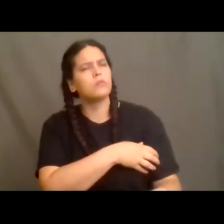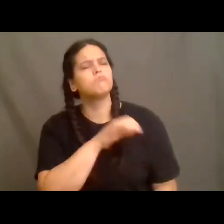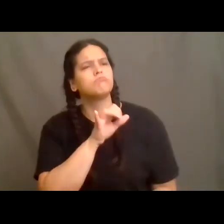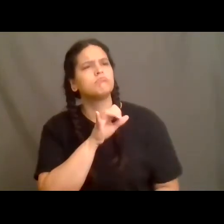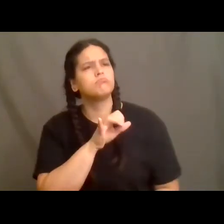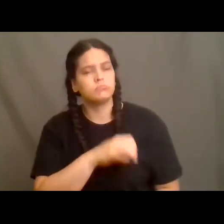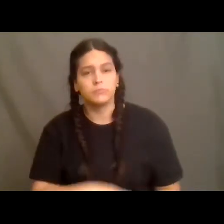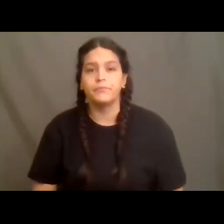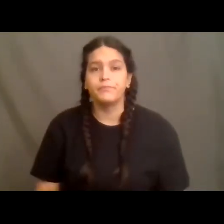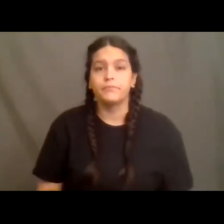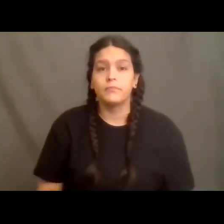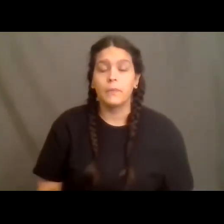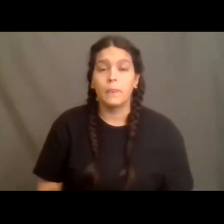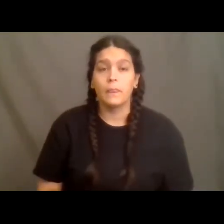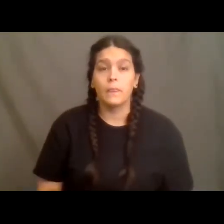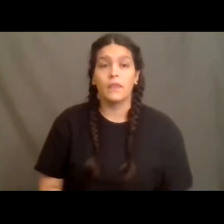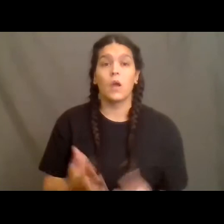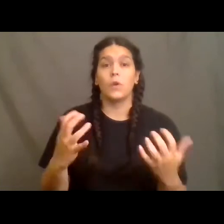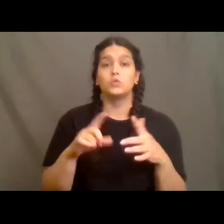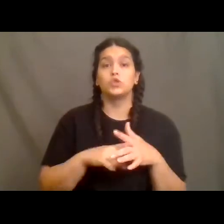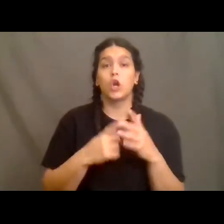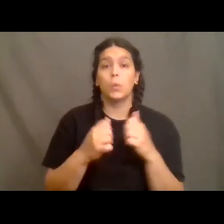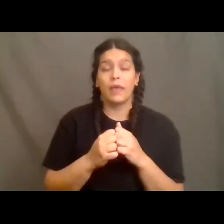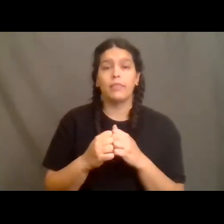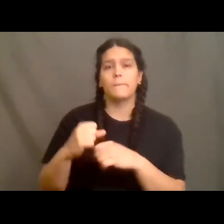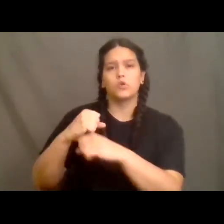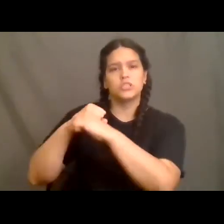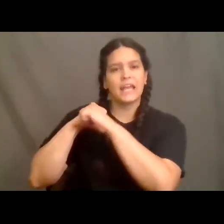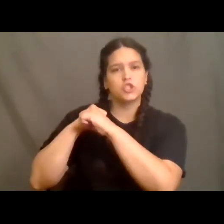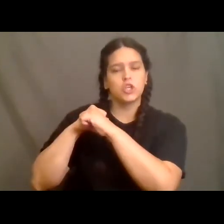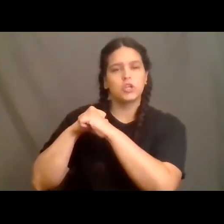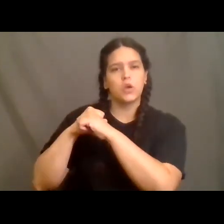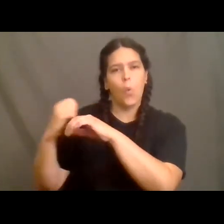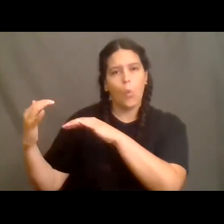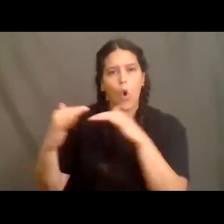with that, I'd like to start off with the Protection Way Warrior song as we,